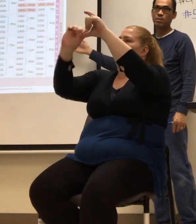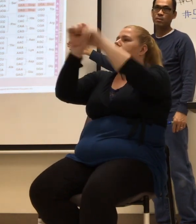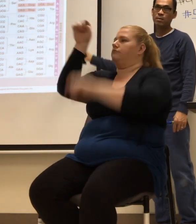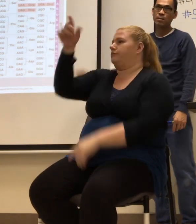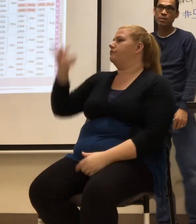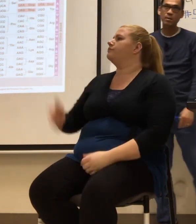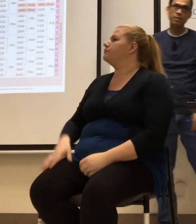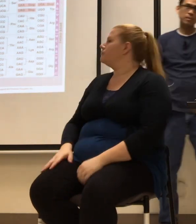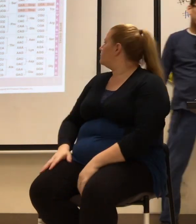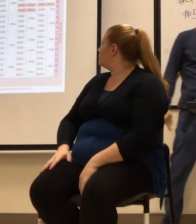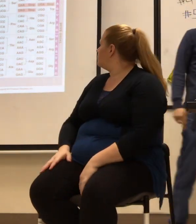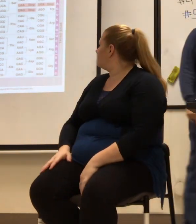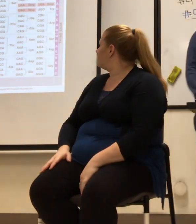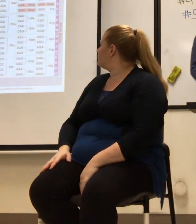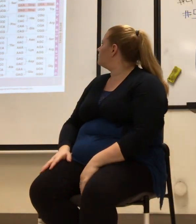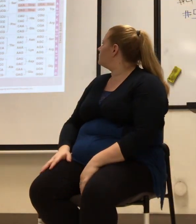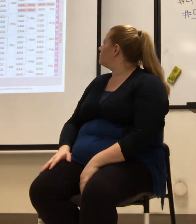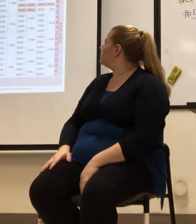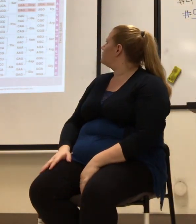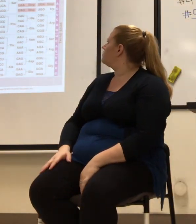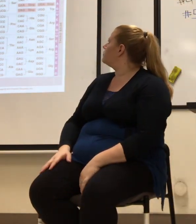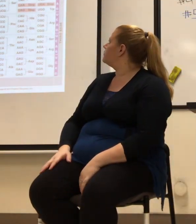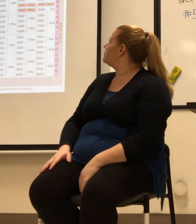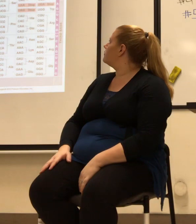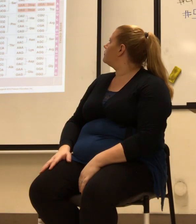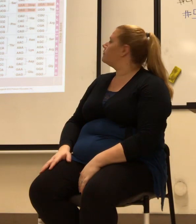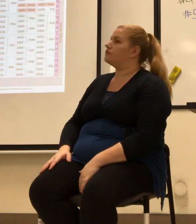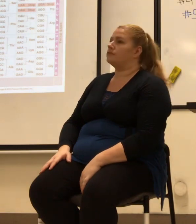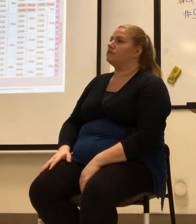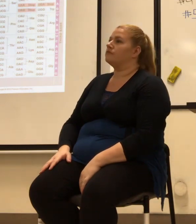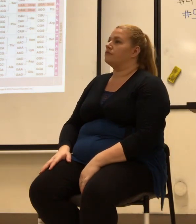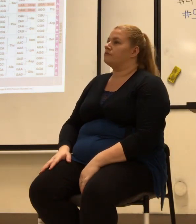table. Just know how to use the table.